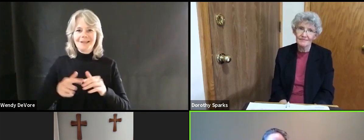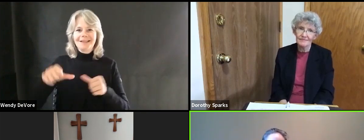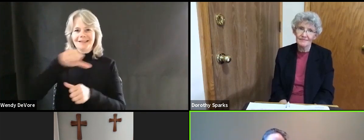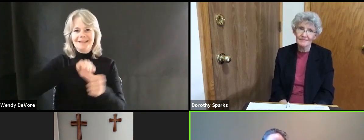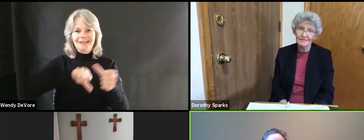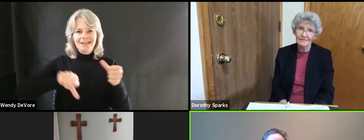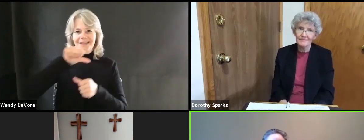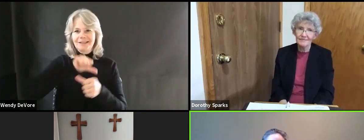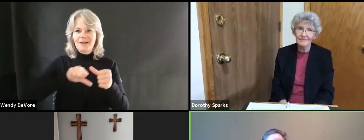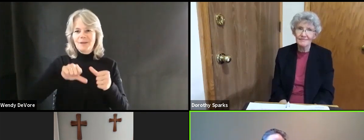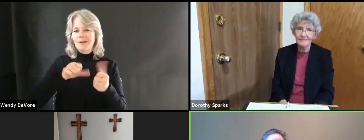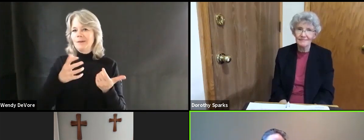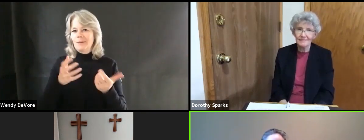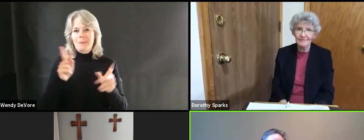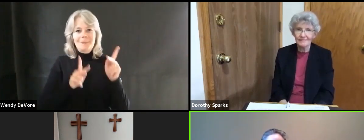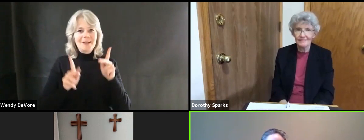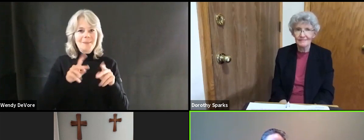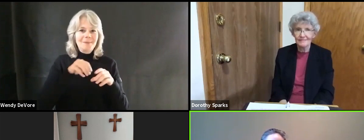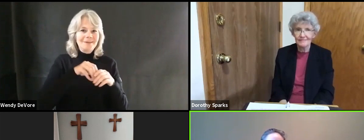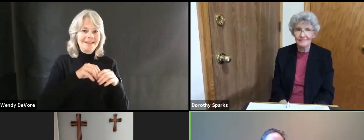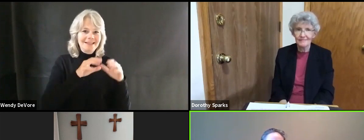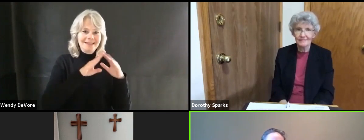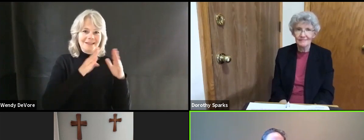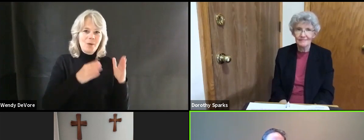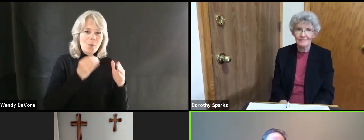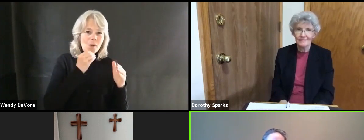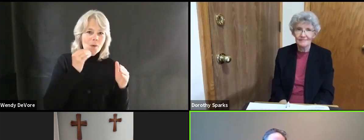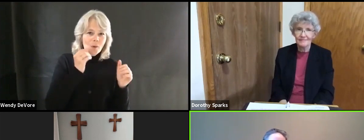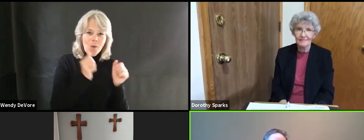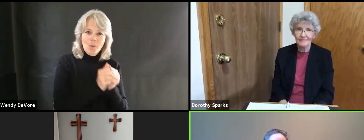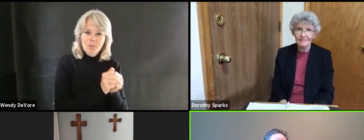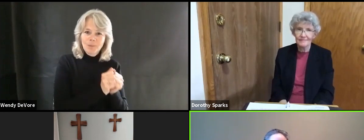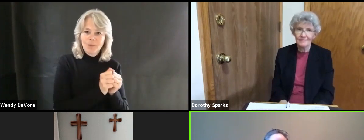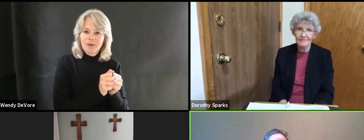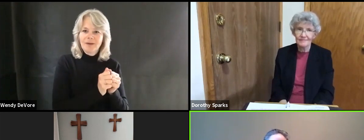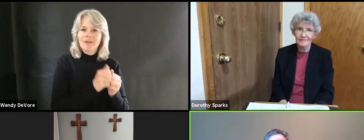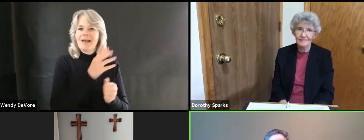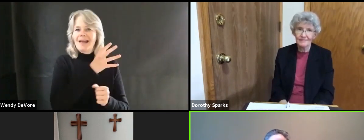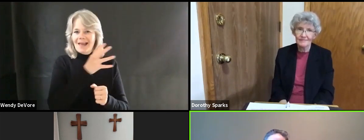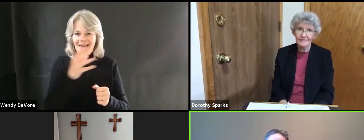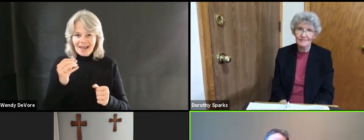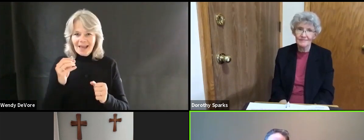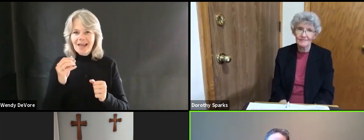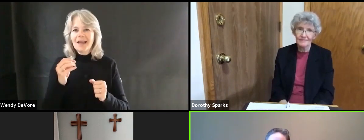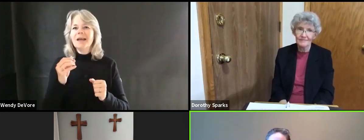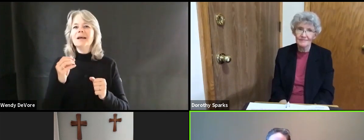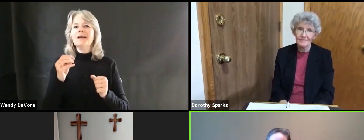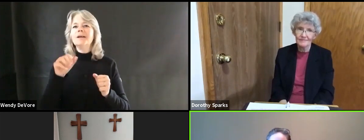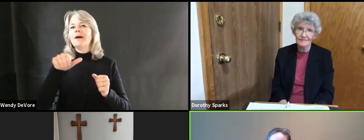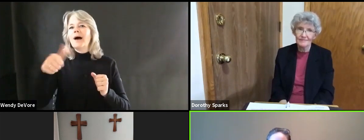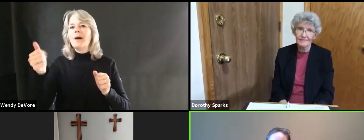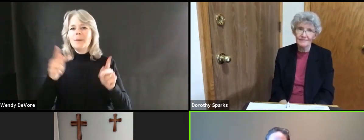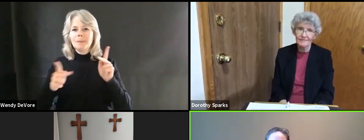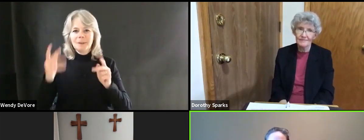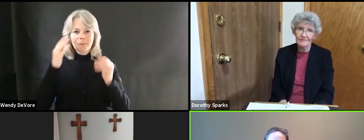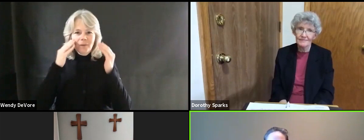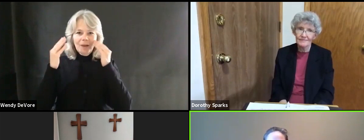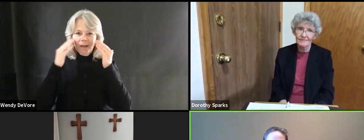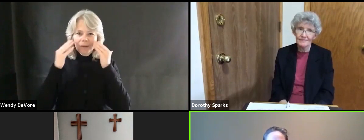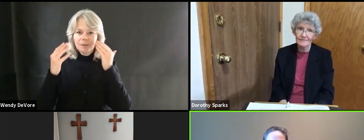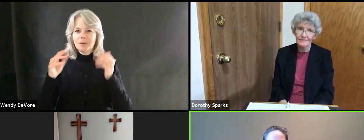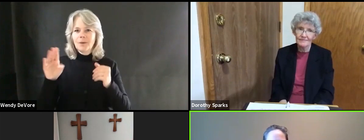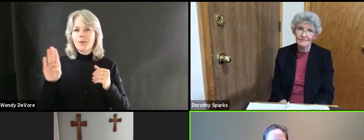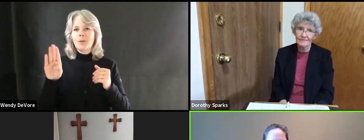with those who are in your home with you, and with people that you know and love, with Bread of